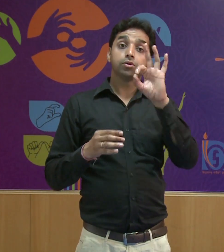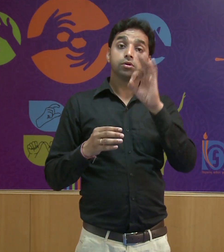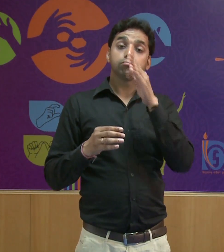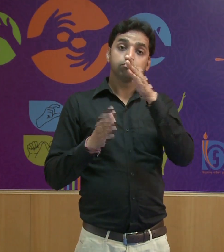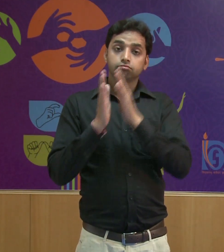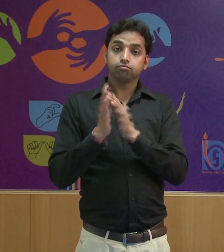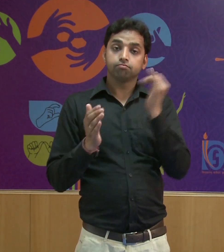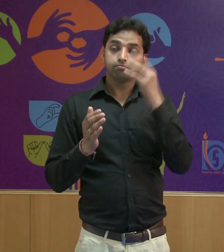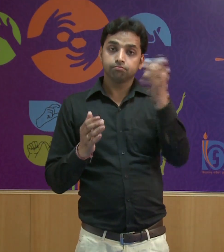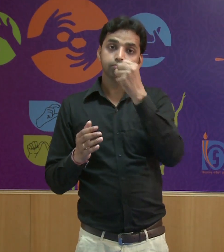Indonesia.